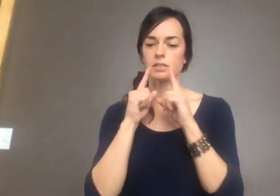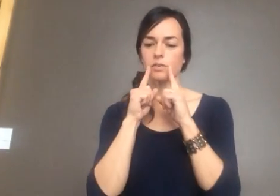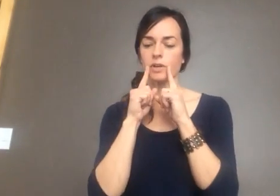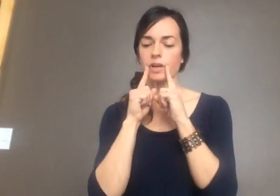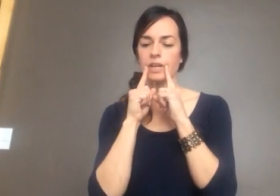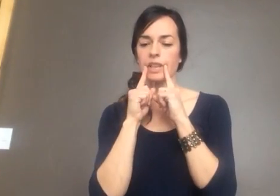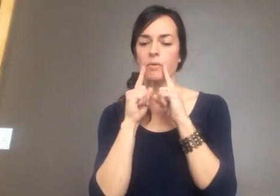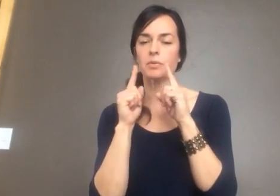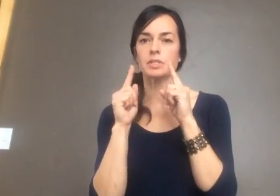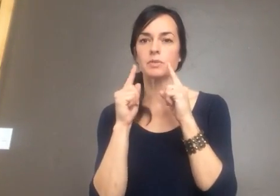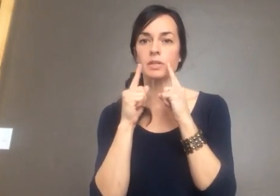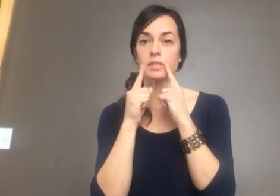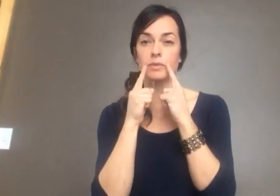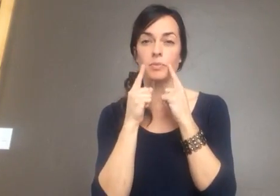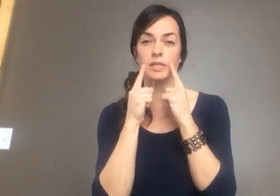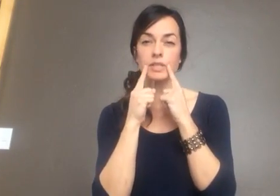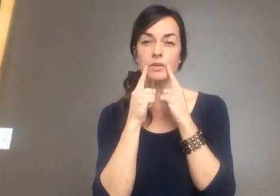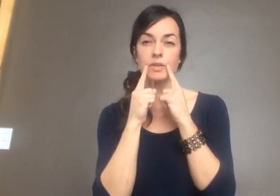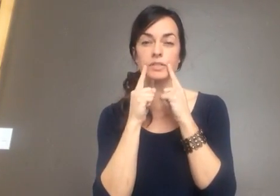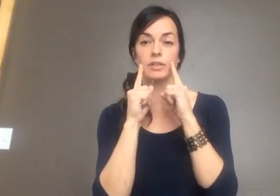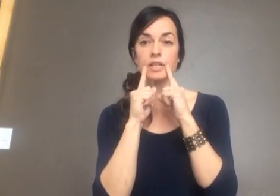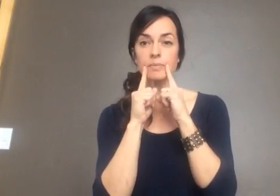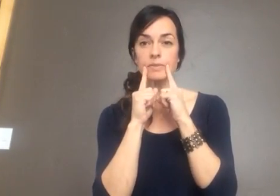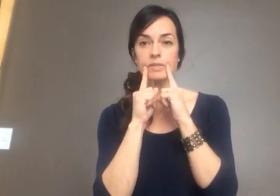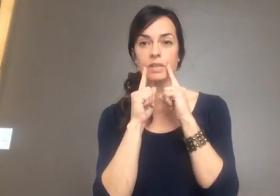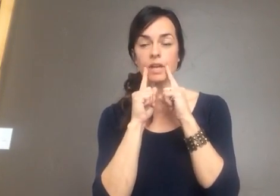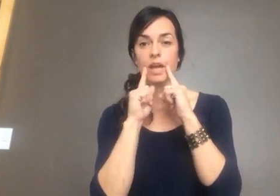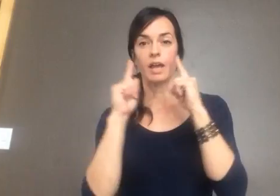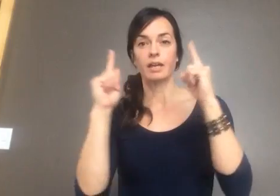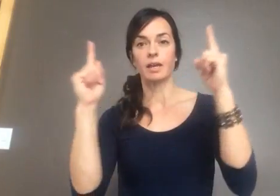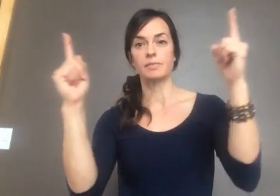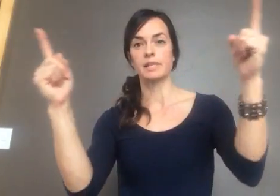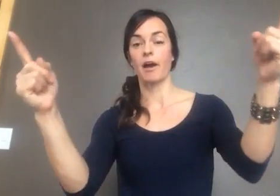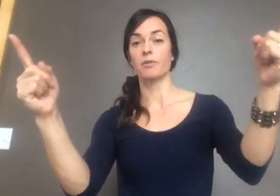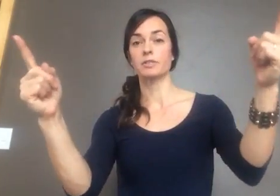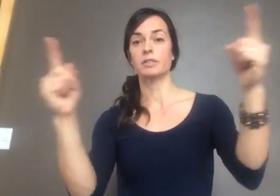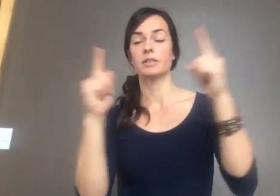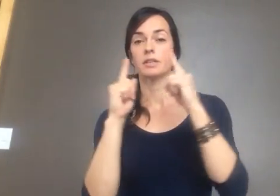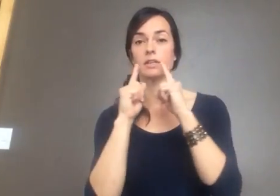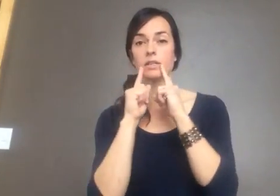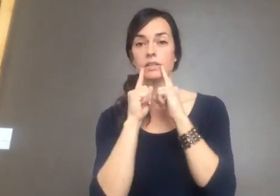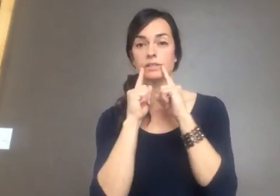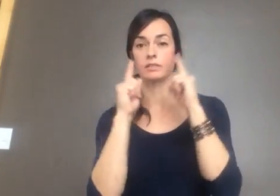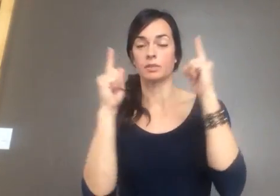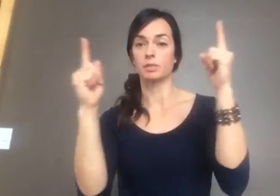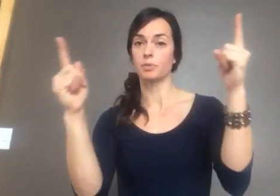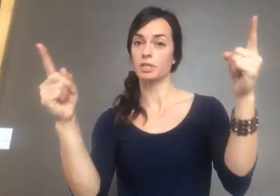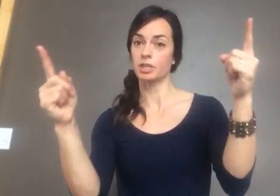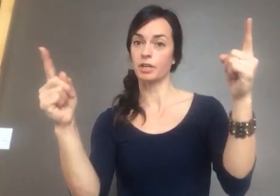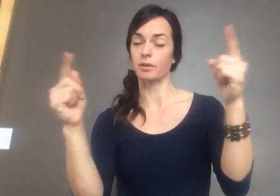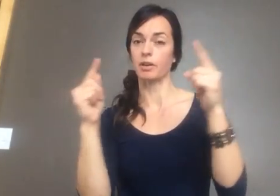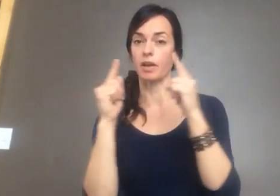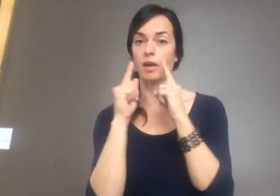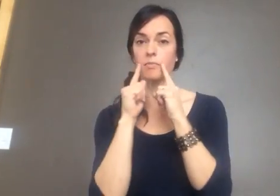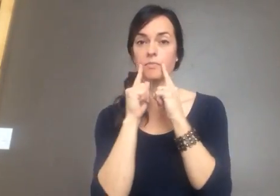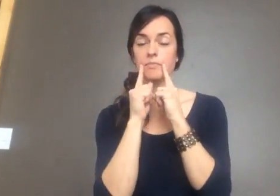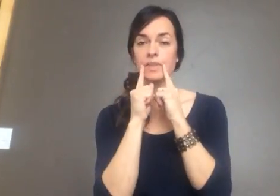So for that one, we're just going to point to the corners of your lips, and it comes out. He was a preacher, and